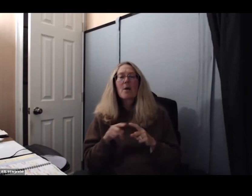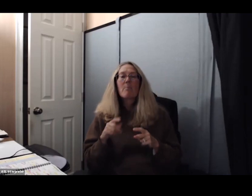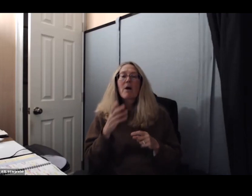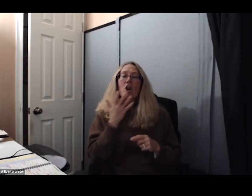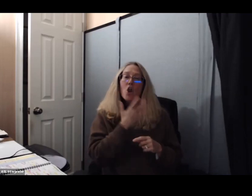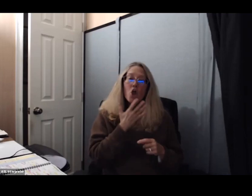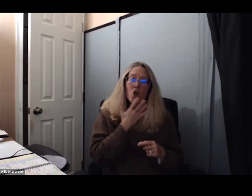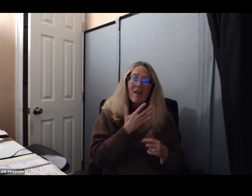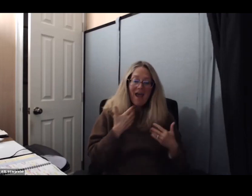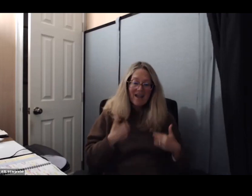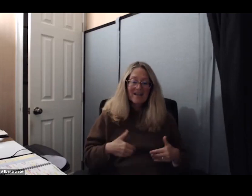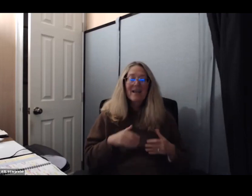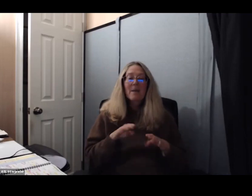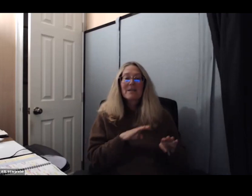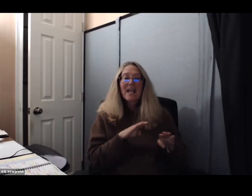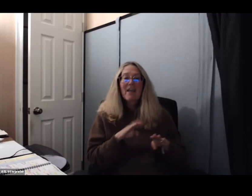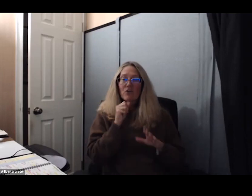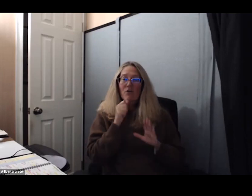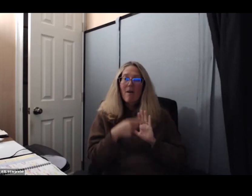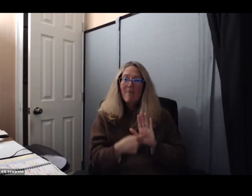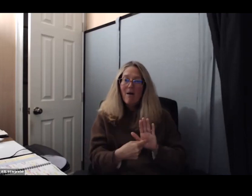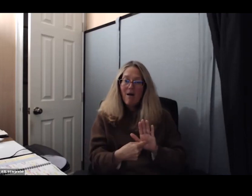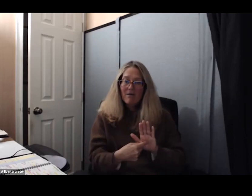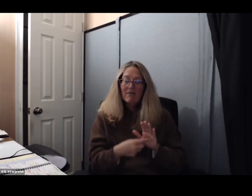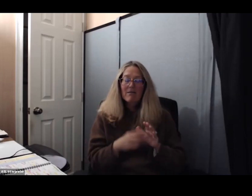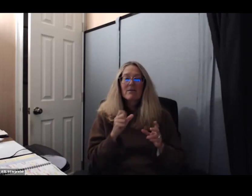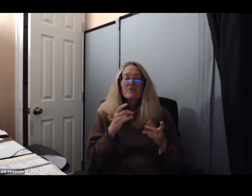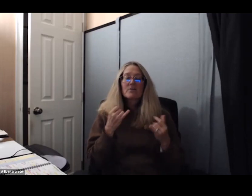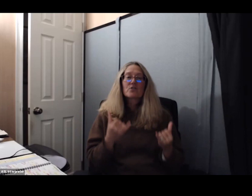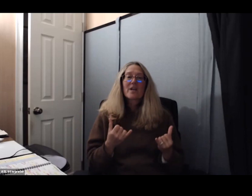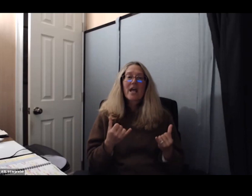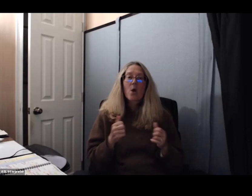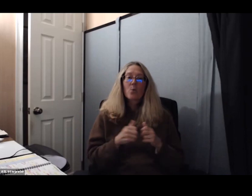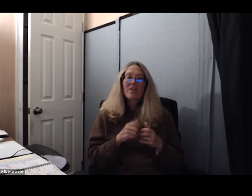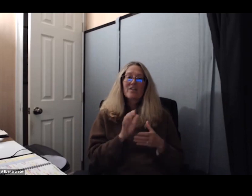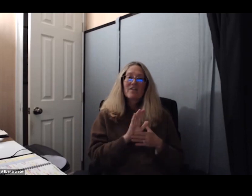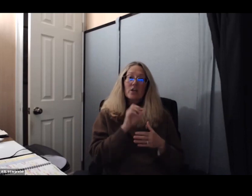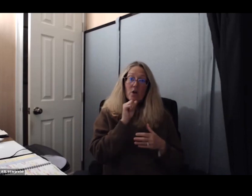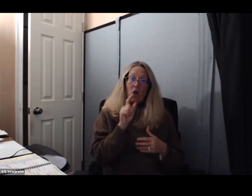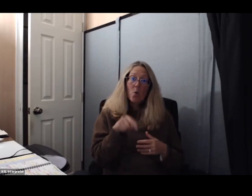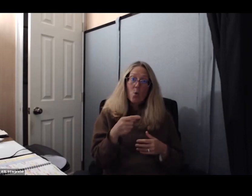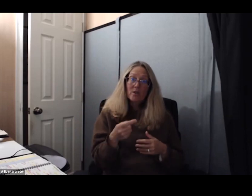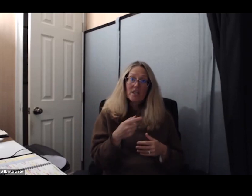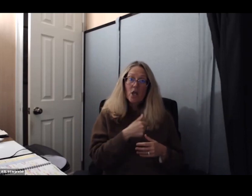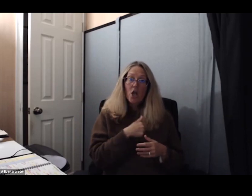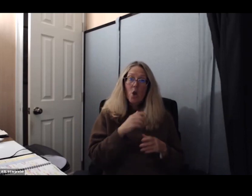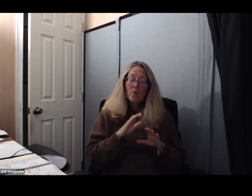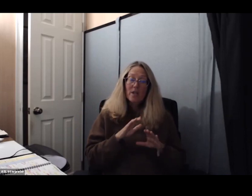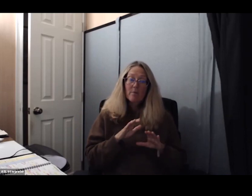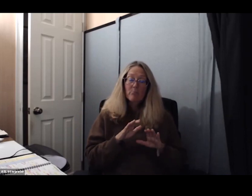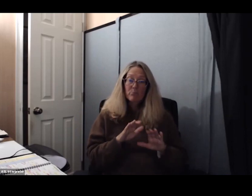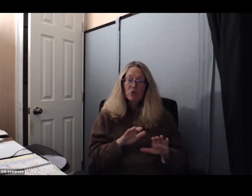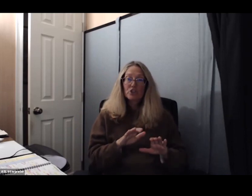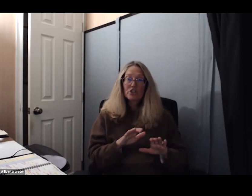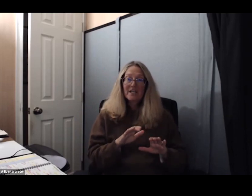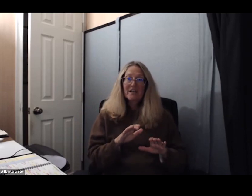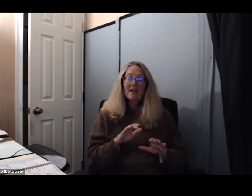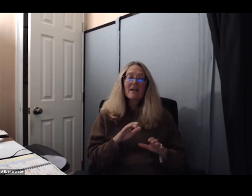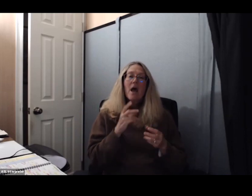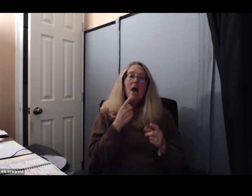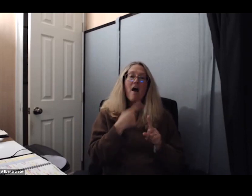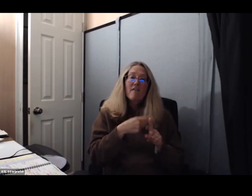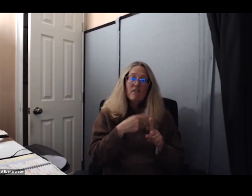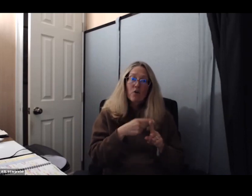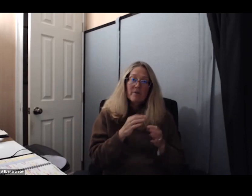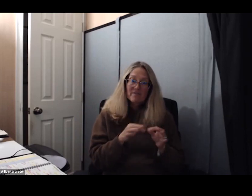your words, your behaviors don't model that. So now, you know, with this video, not only are we pushing out this affirmative language that